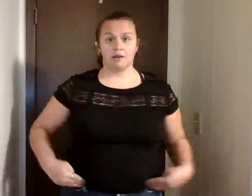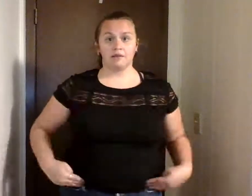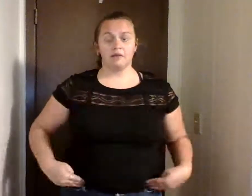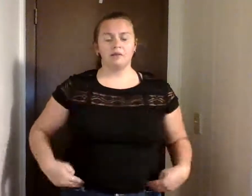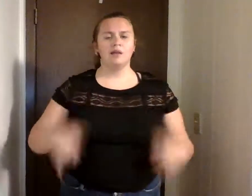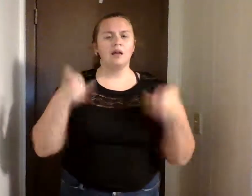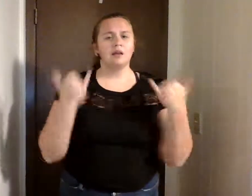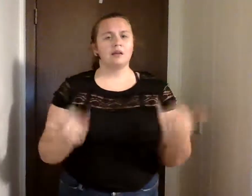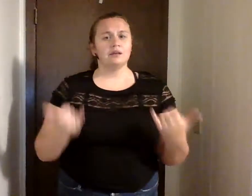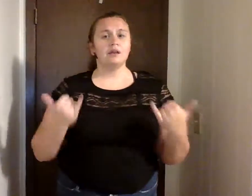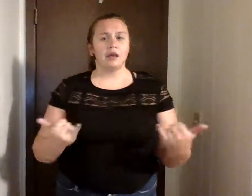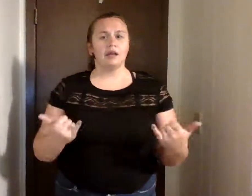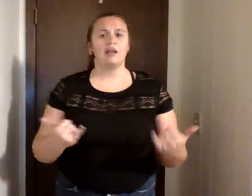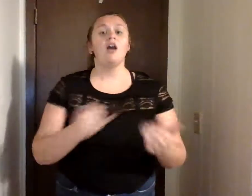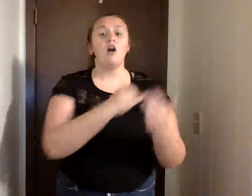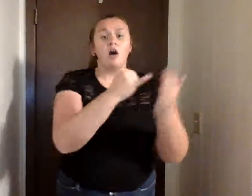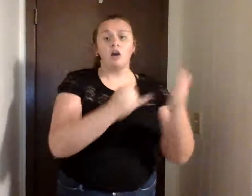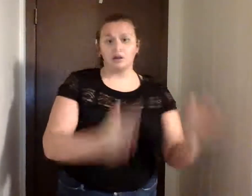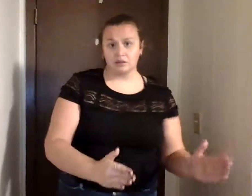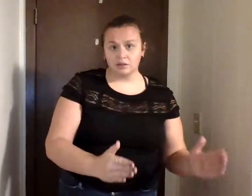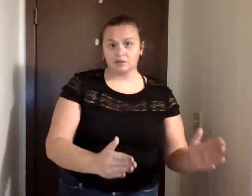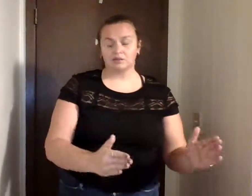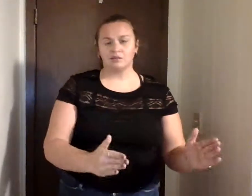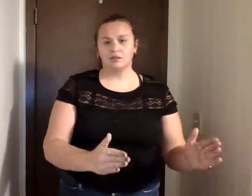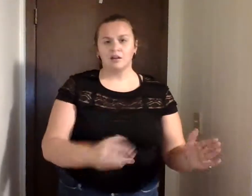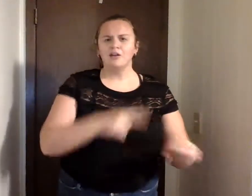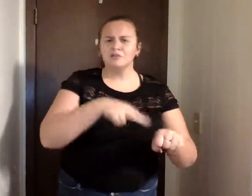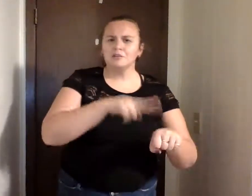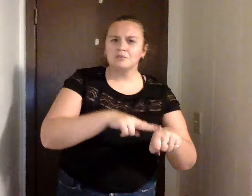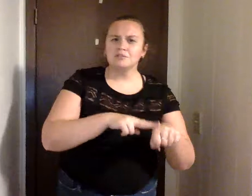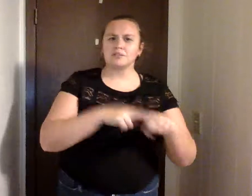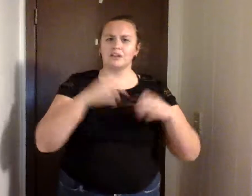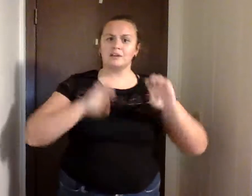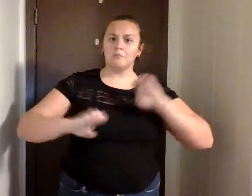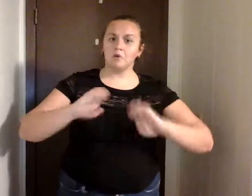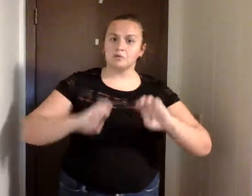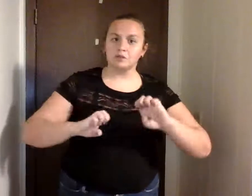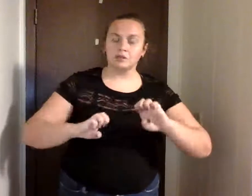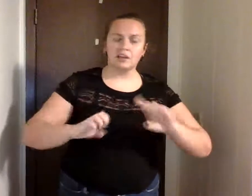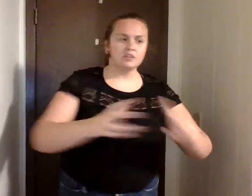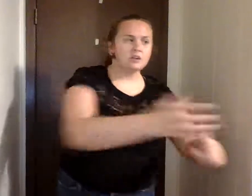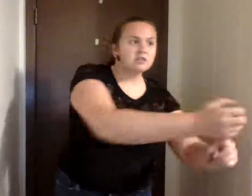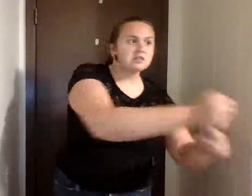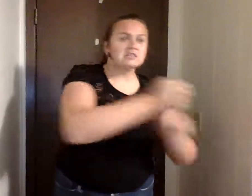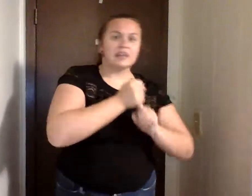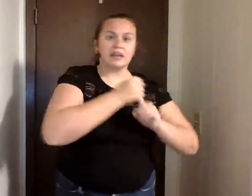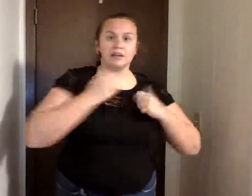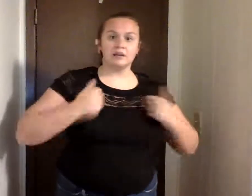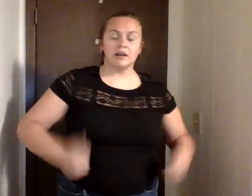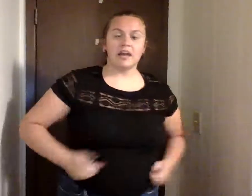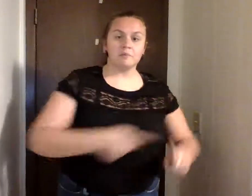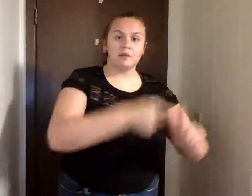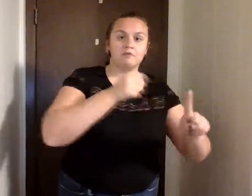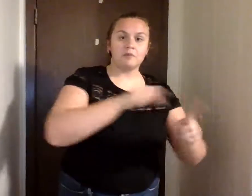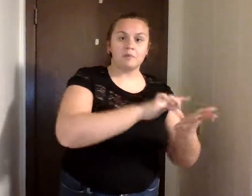today, artists, armed with that emotion, are grasping anatomy from the medical world and are reinvigorating it through